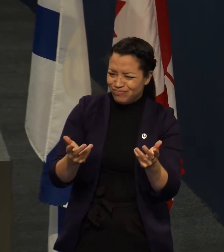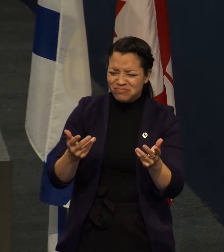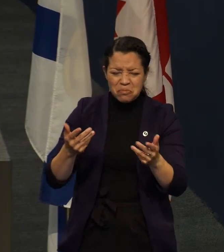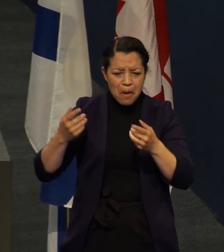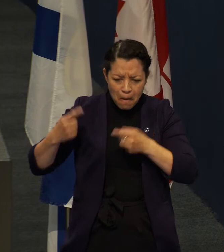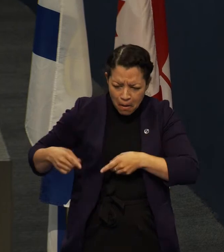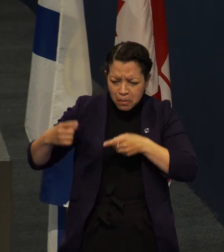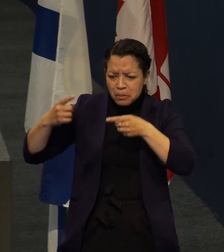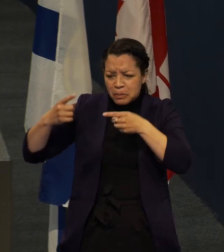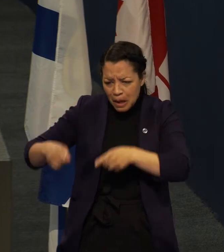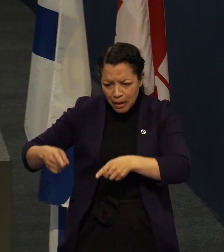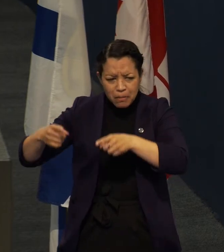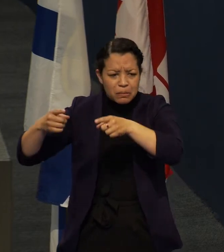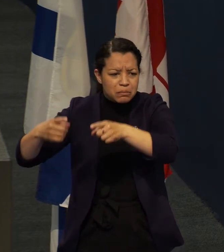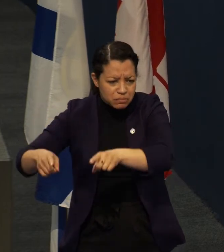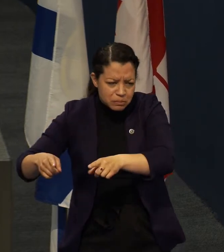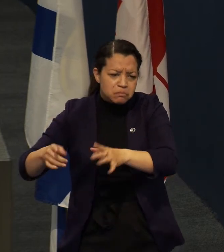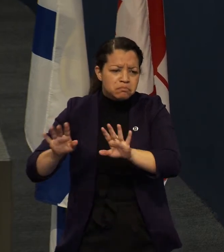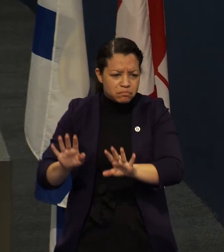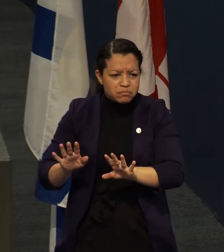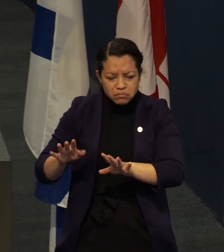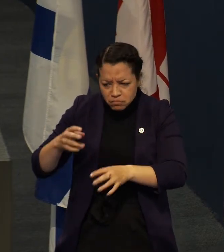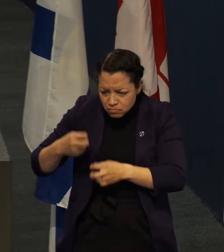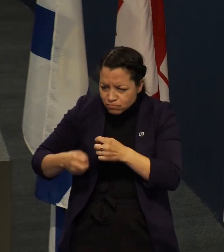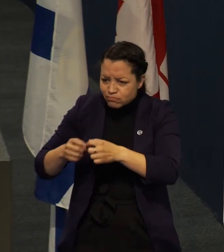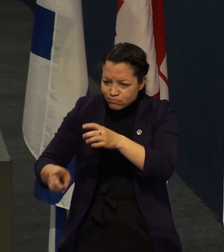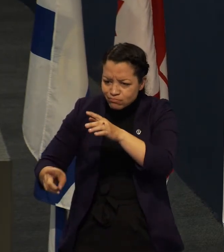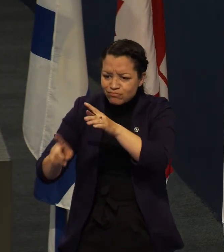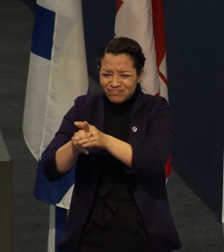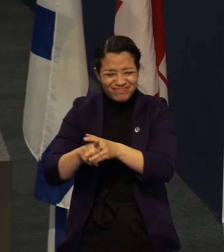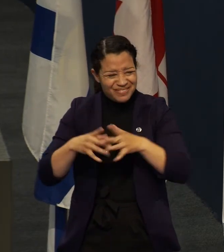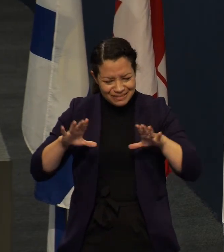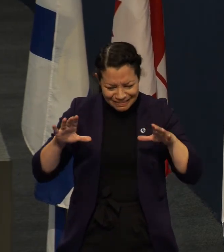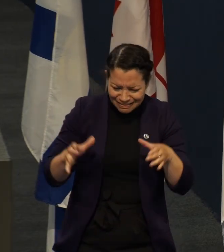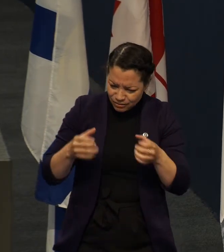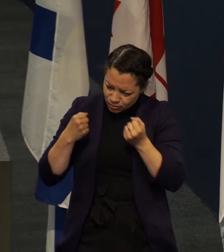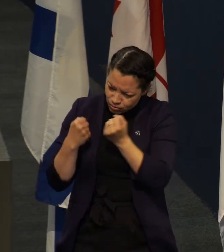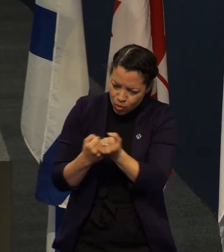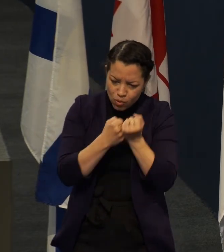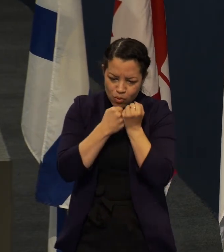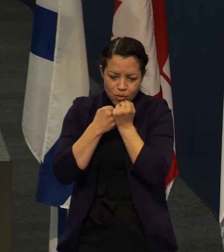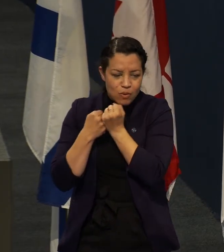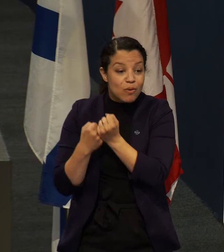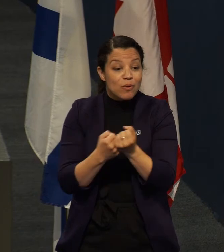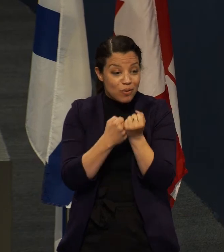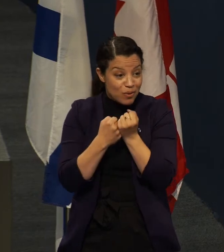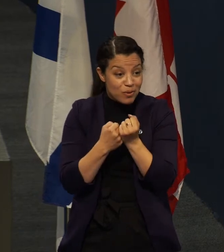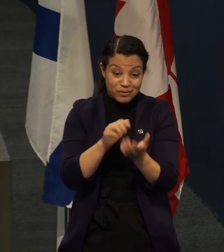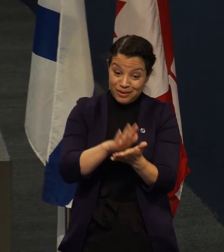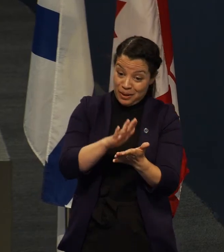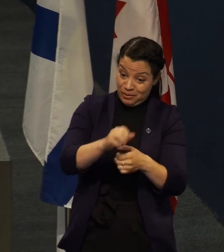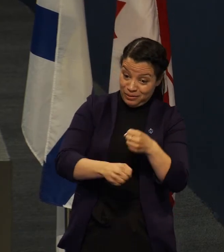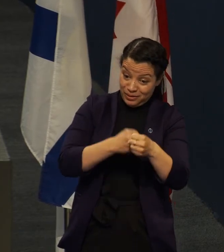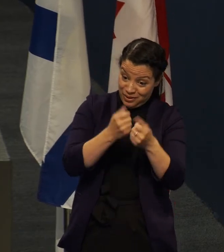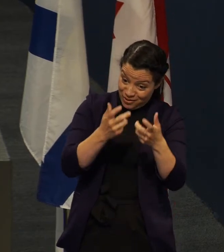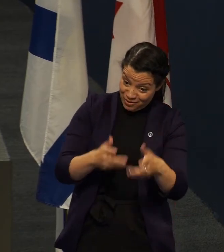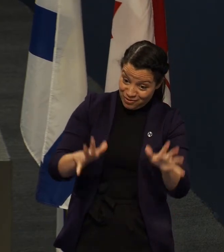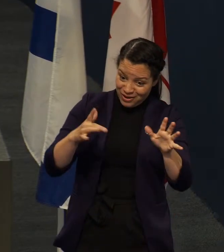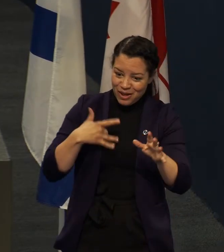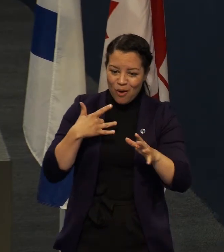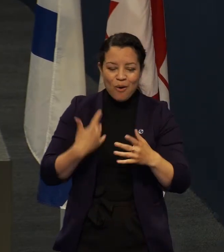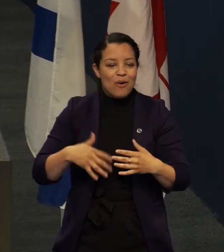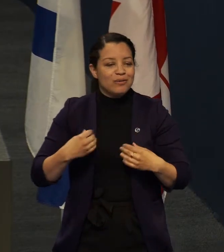way, by working as a supportive family, it makes the success we see at the end of each academic year that much more special.